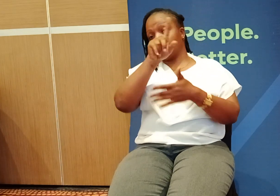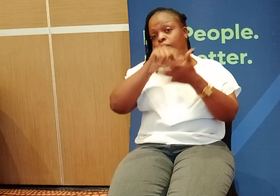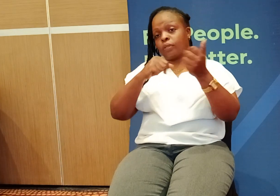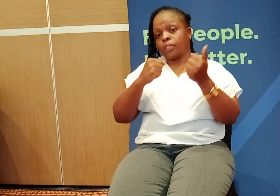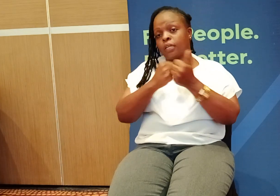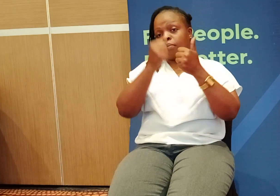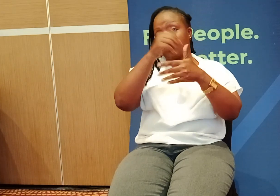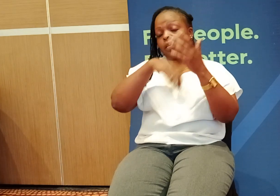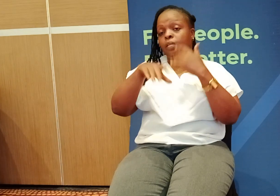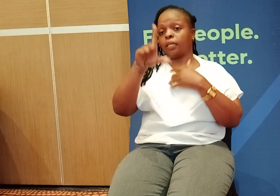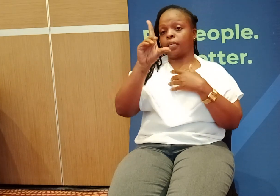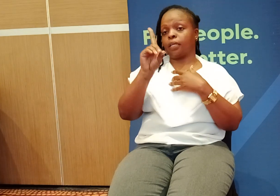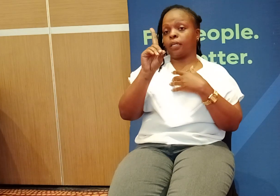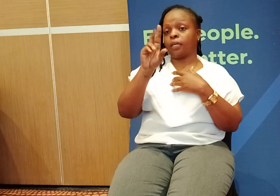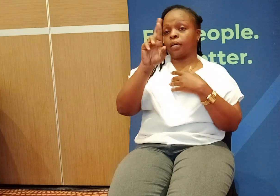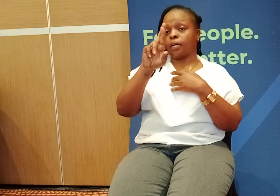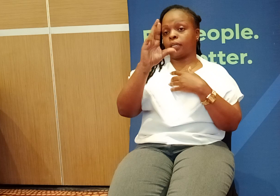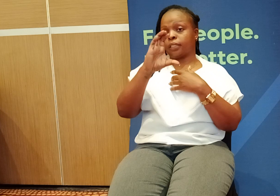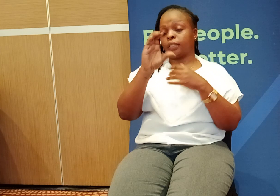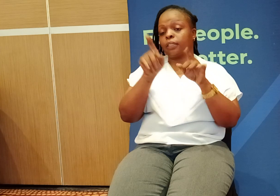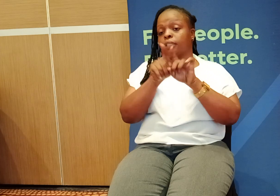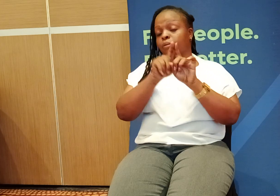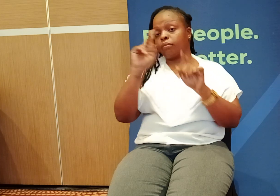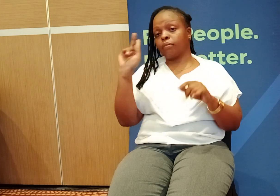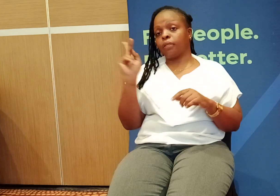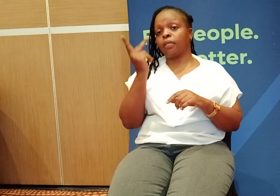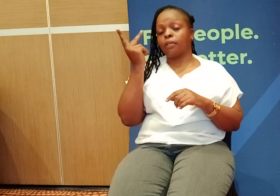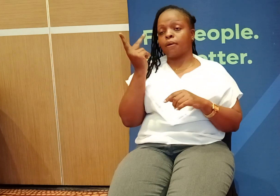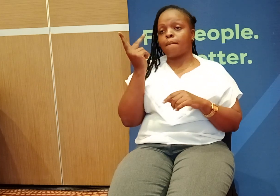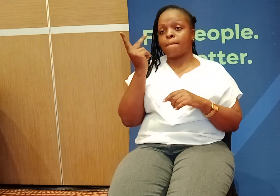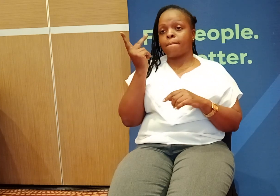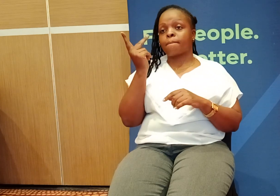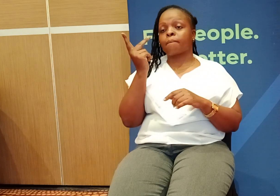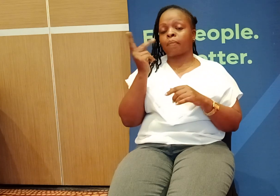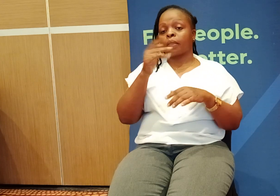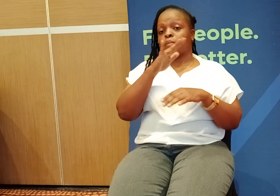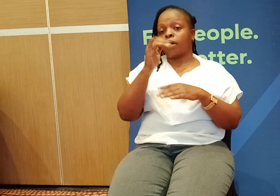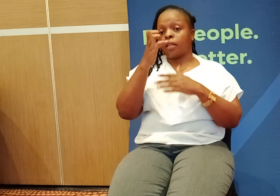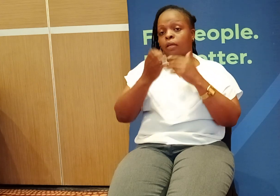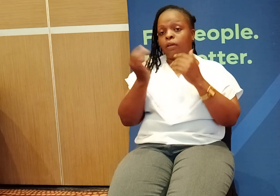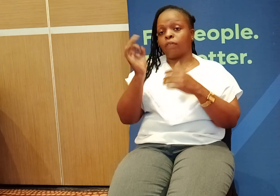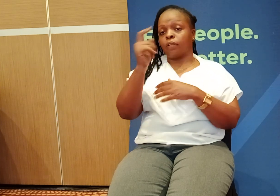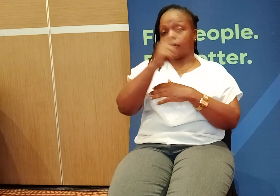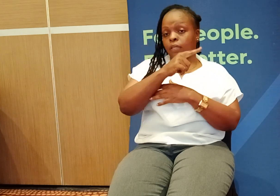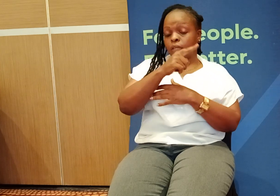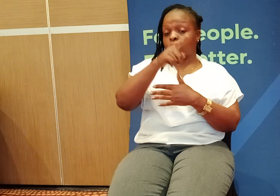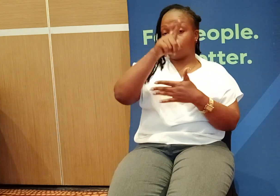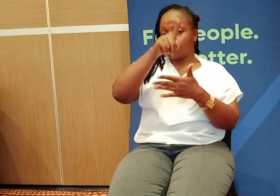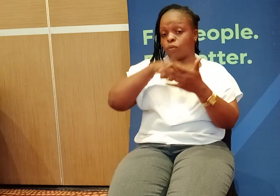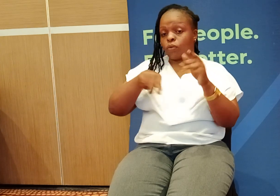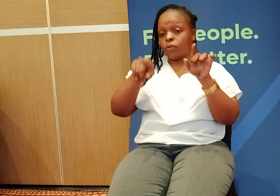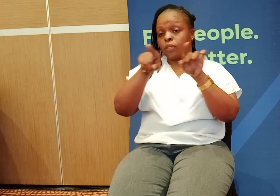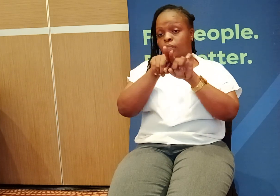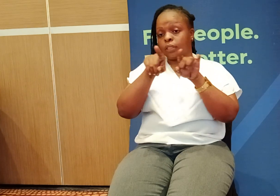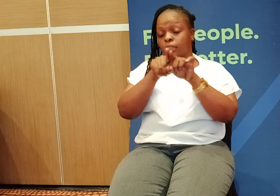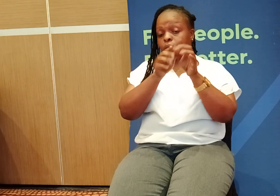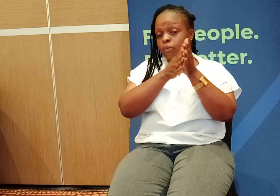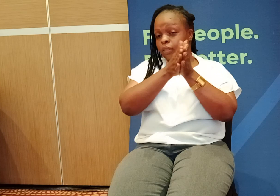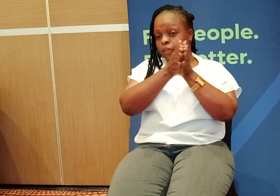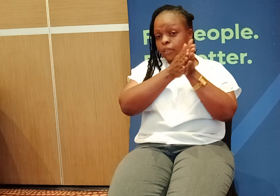DRC, and Kenya. At the end of the day, what is also still interesting is that, if I'm